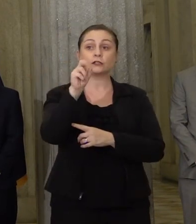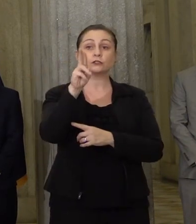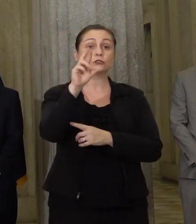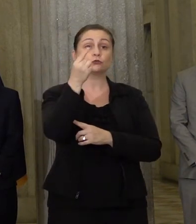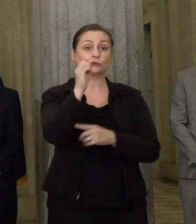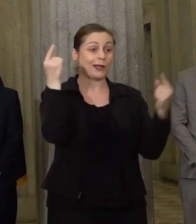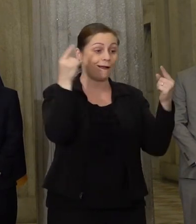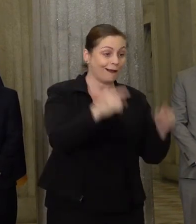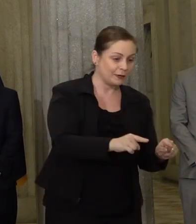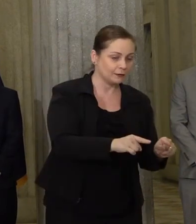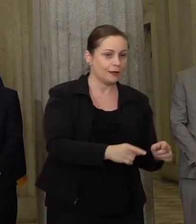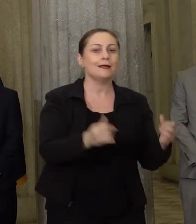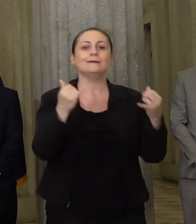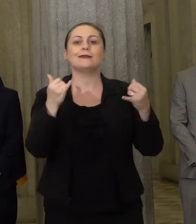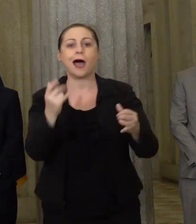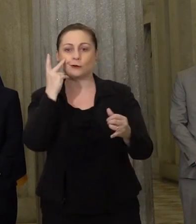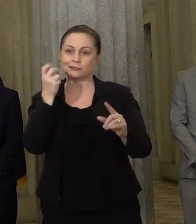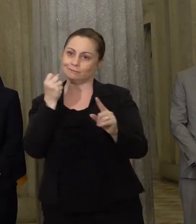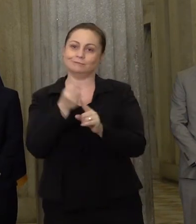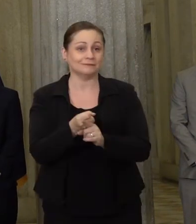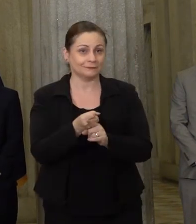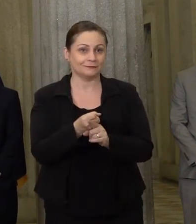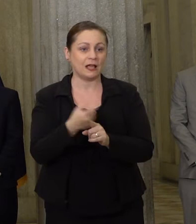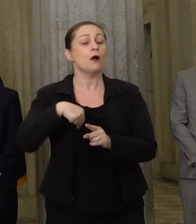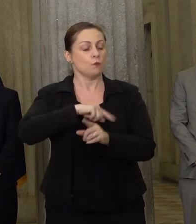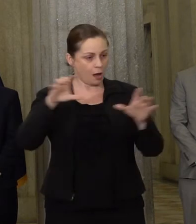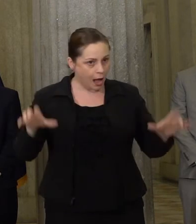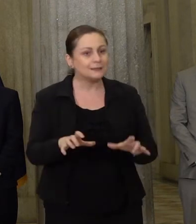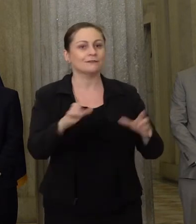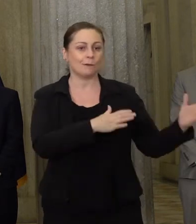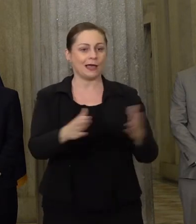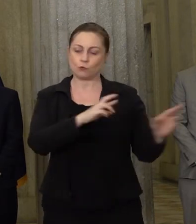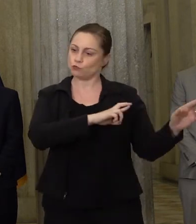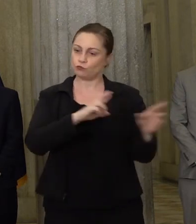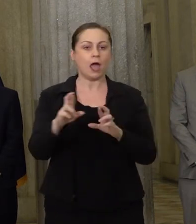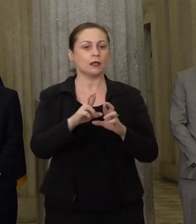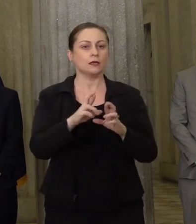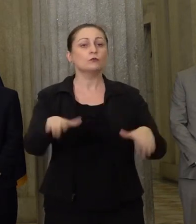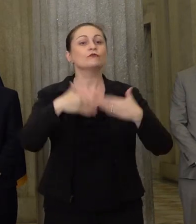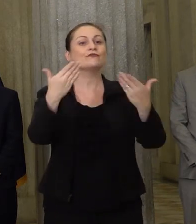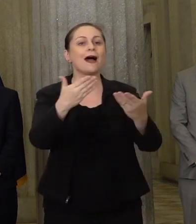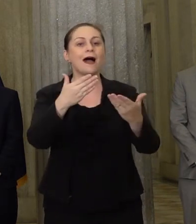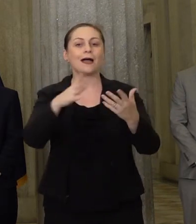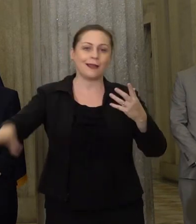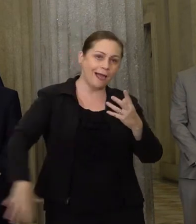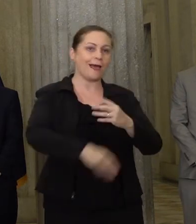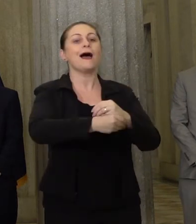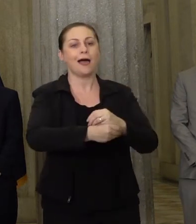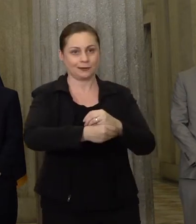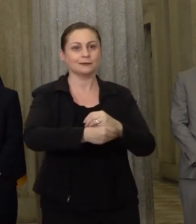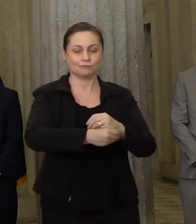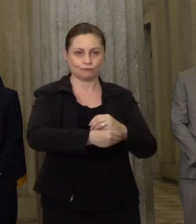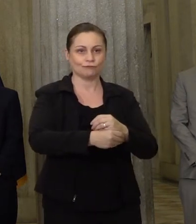that plan is still very active and is ready to go at any time to provide auxiliary space for the